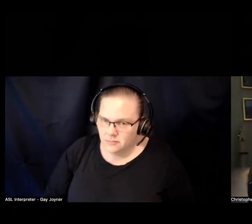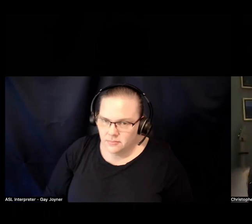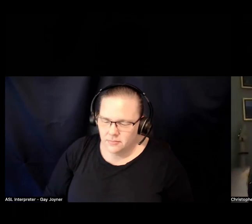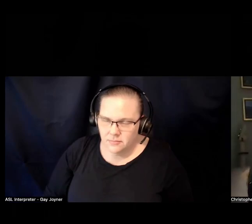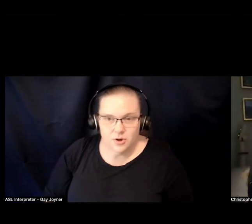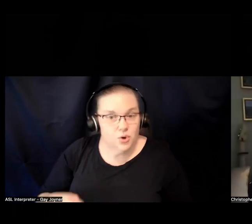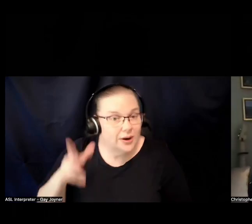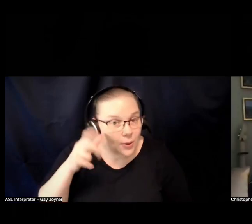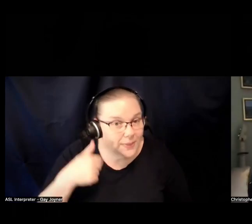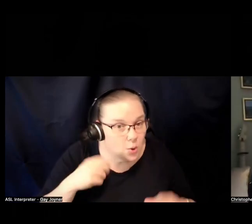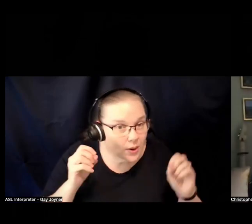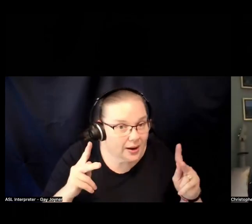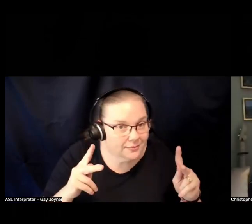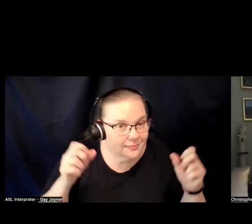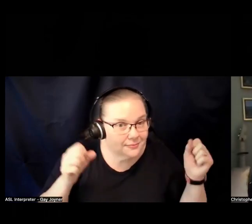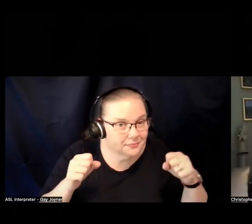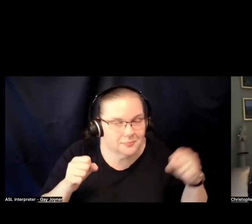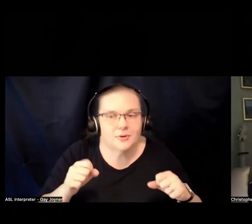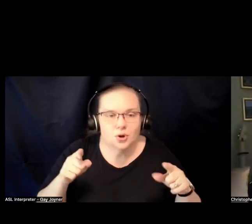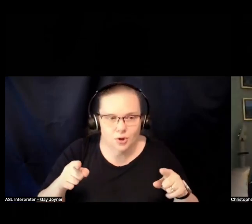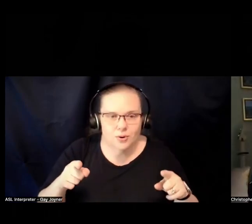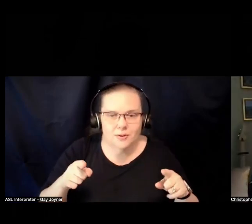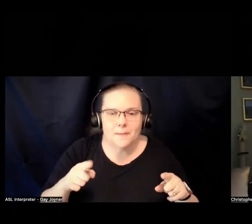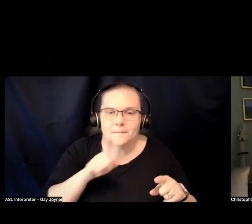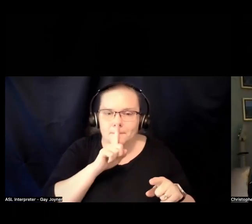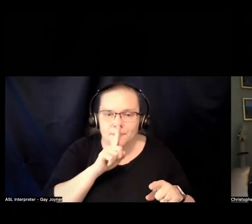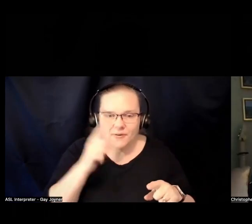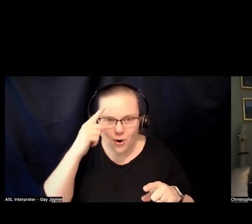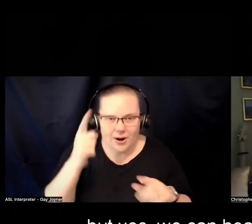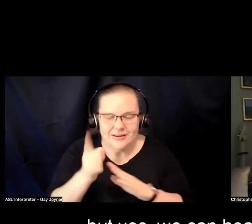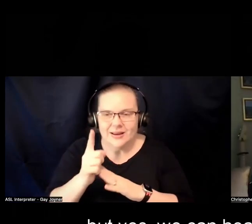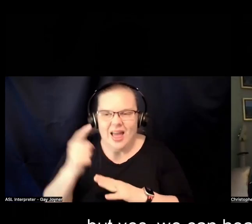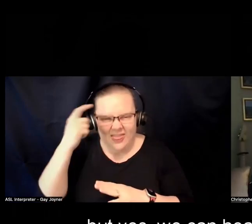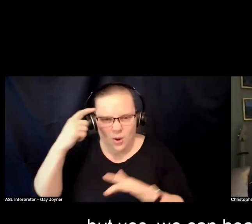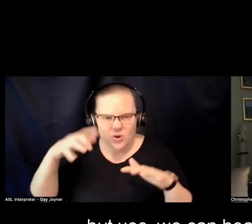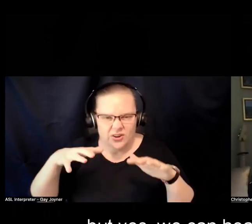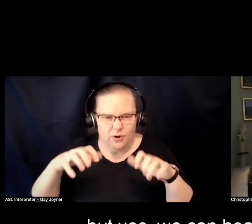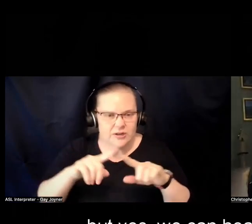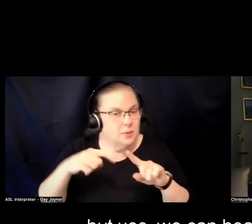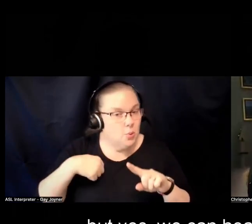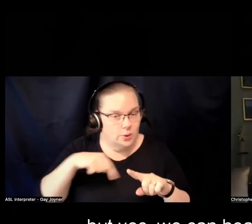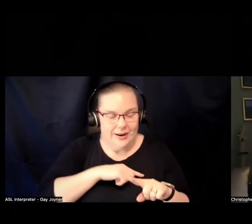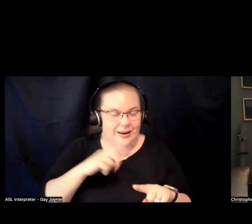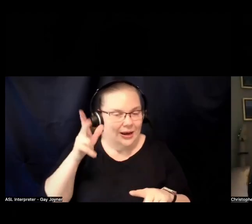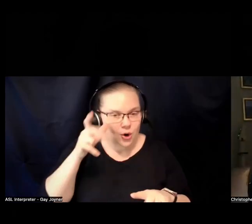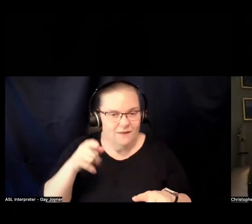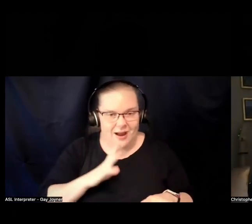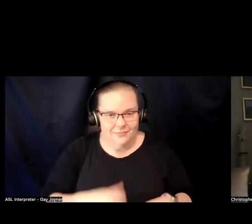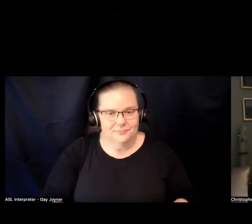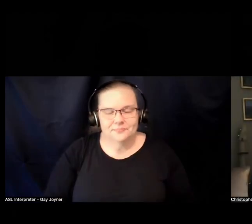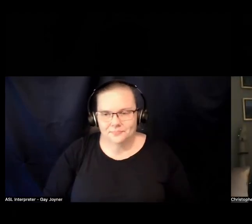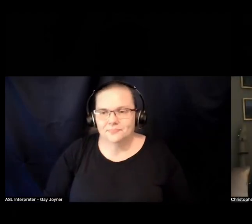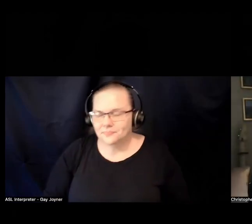Can you hear me okay? Yes, we can. You were muted for a second. I think there was just a freeze, but yes, we can hear you fine now, Chris. Okay. All